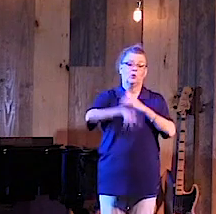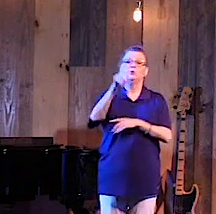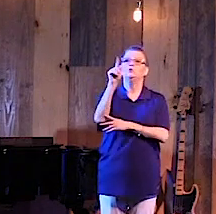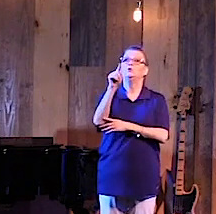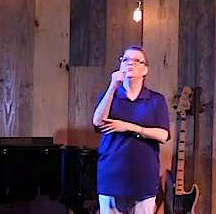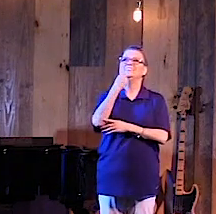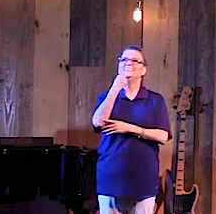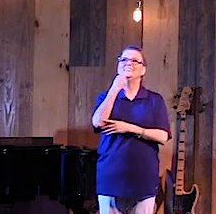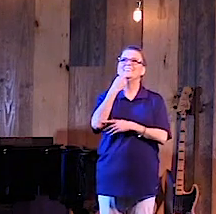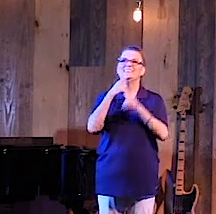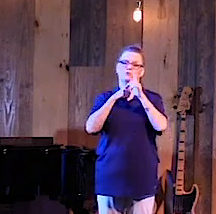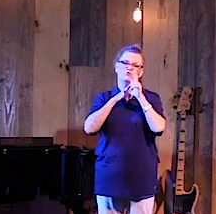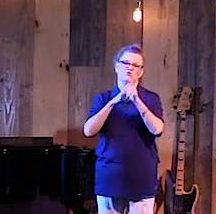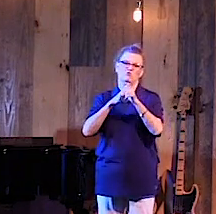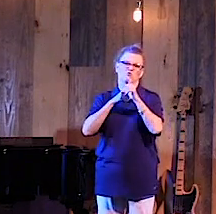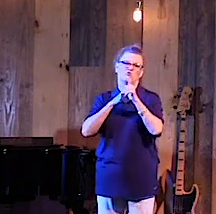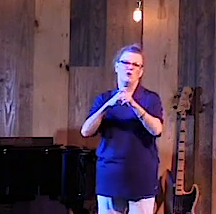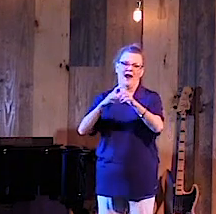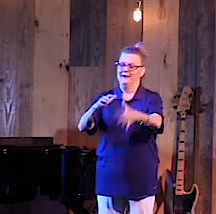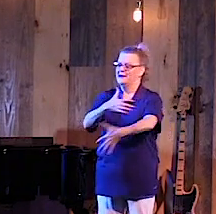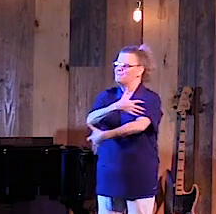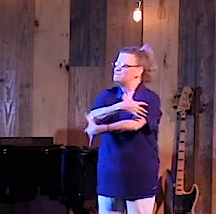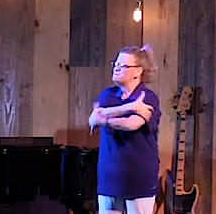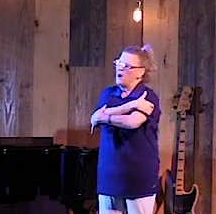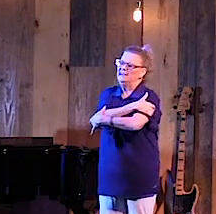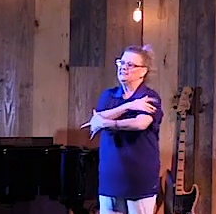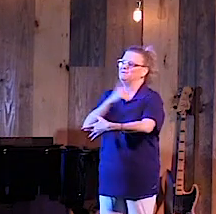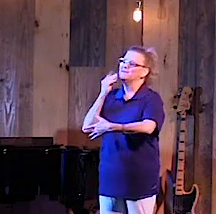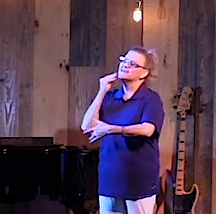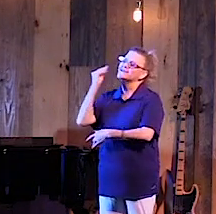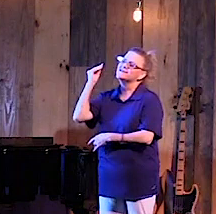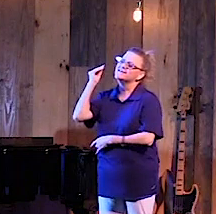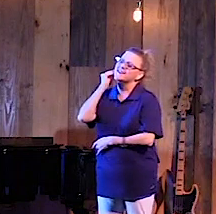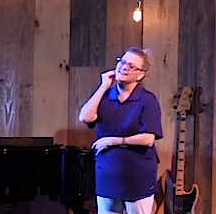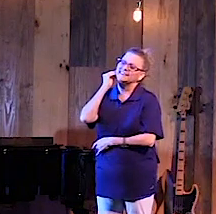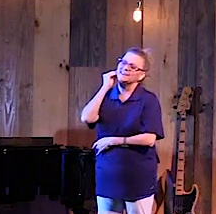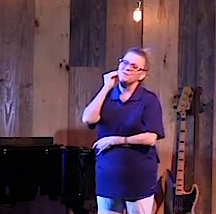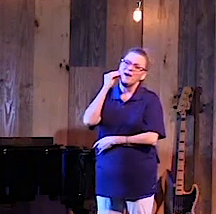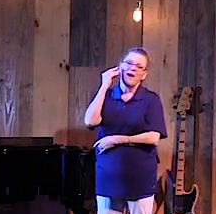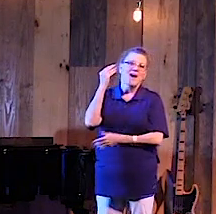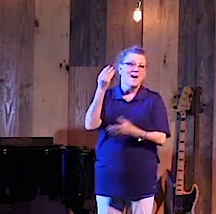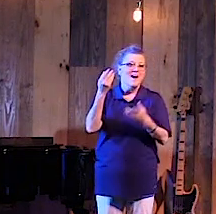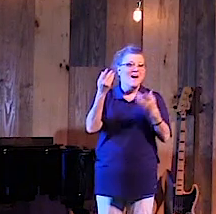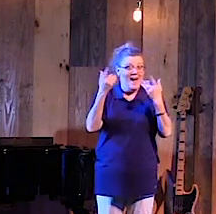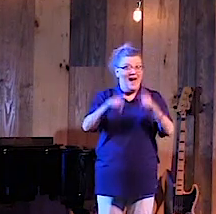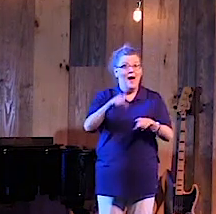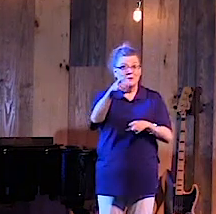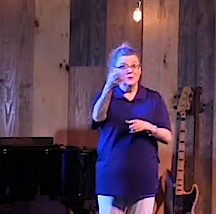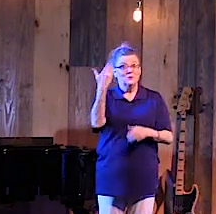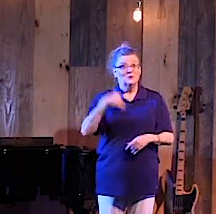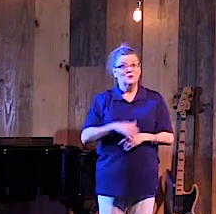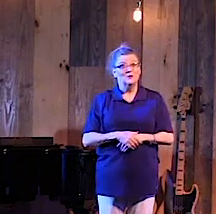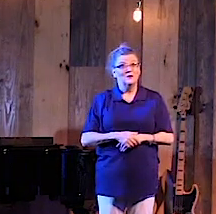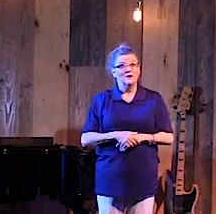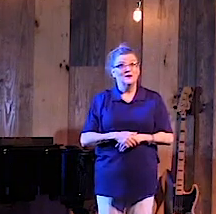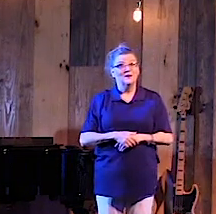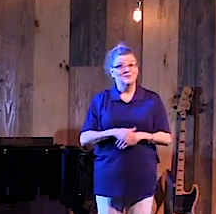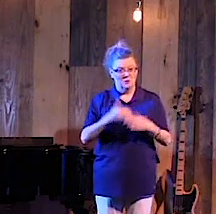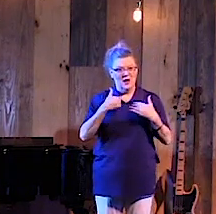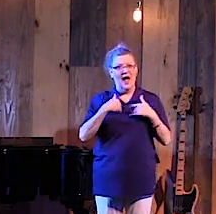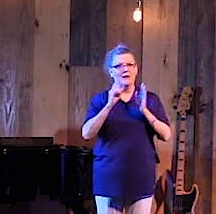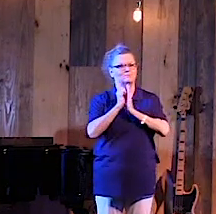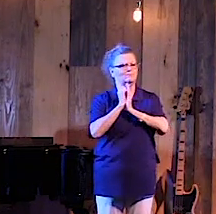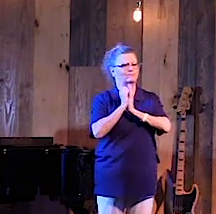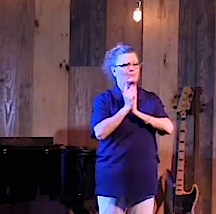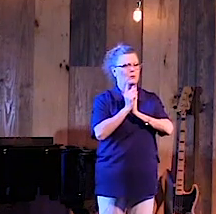he ran and embraced him and kissed him. I mean, have you ever had that moment? Have you ever had that moment